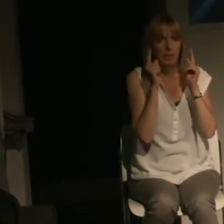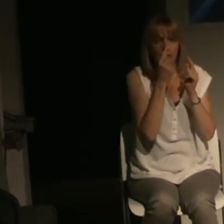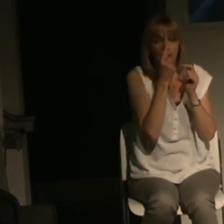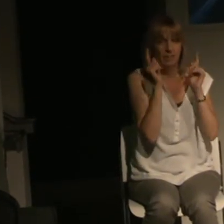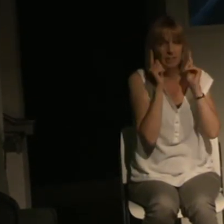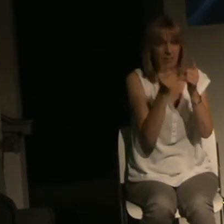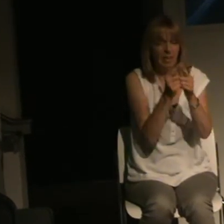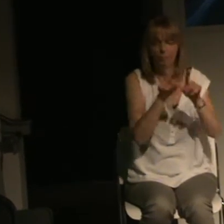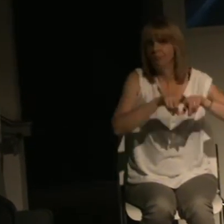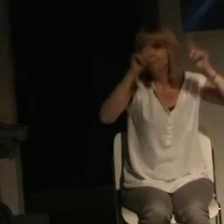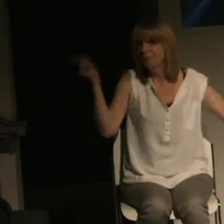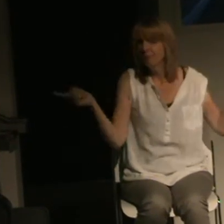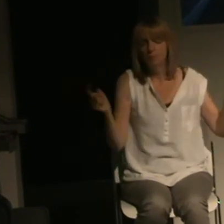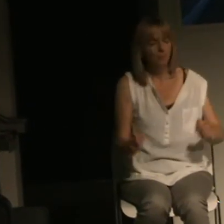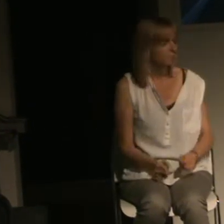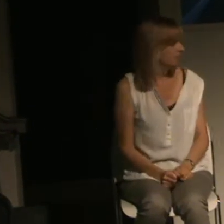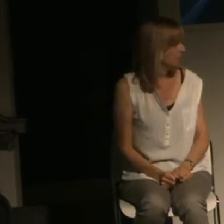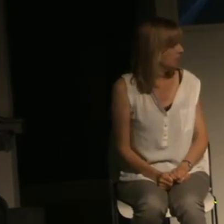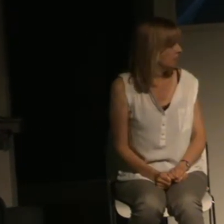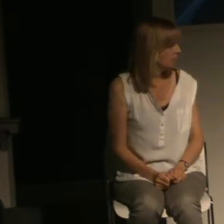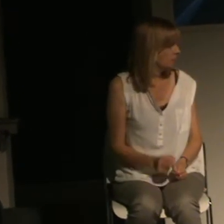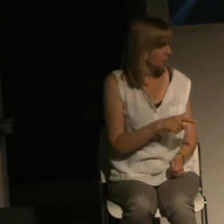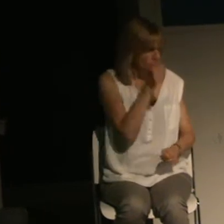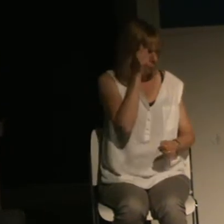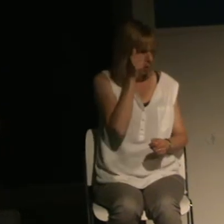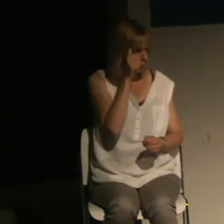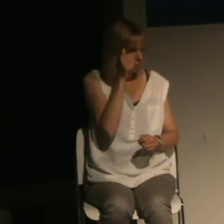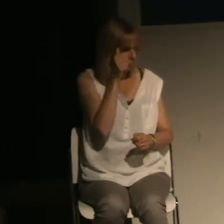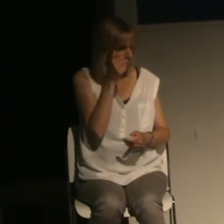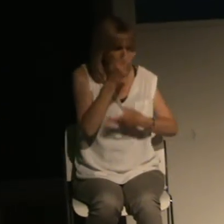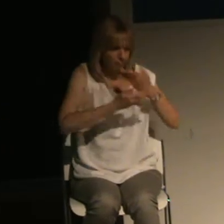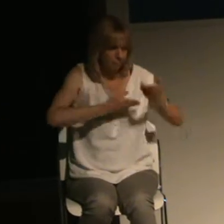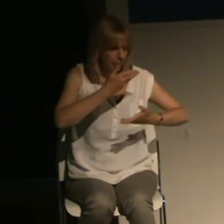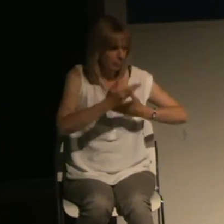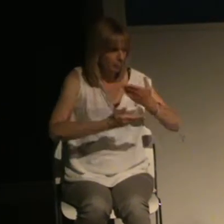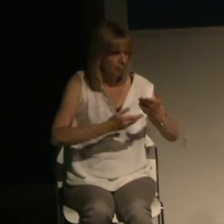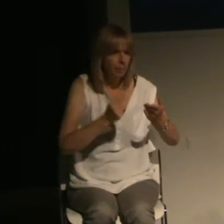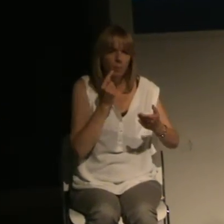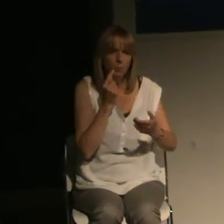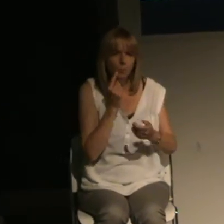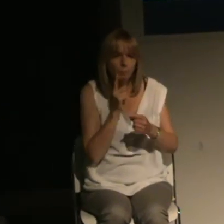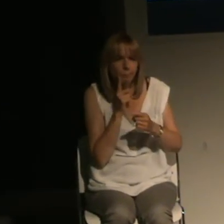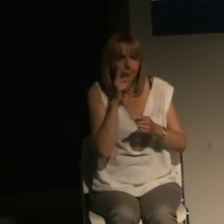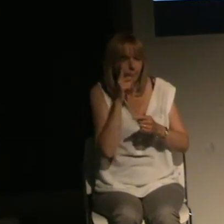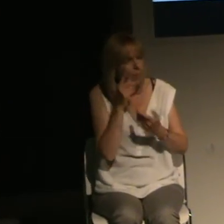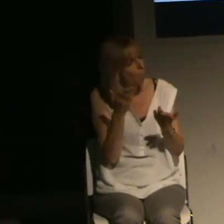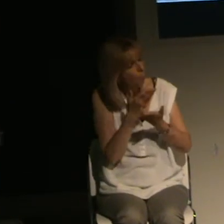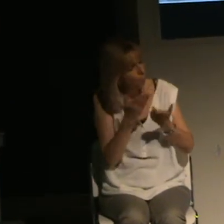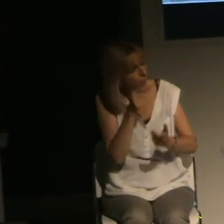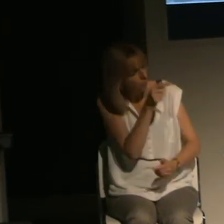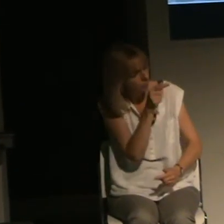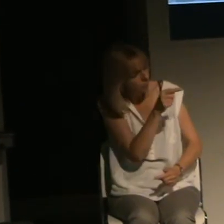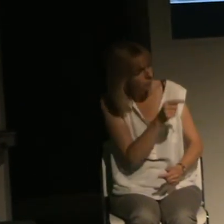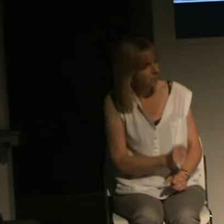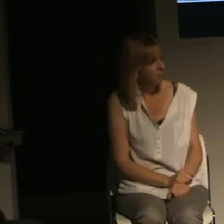Now, Lorna, you know you mentioned about where the tooth pokes out, where you can see that. Could you point to where that would be on that skull, where we can see that? Can we get